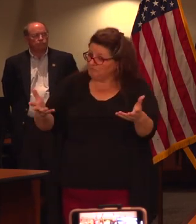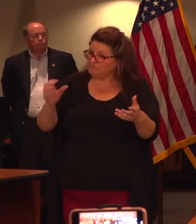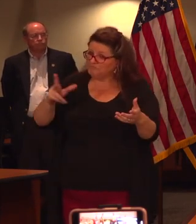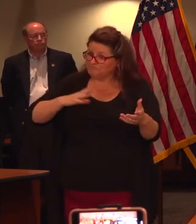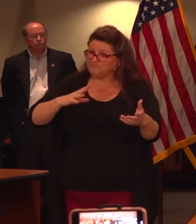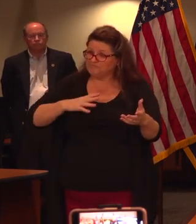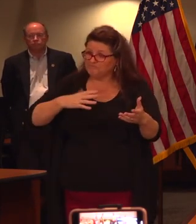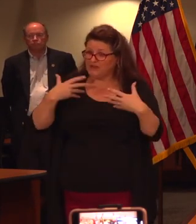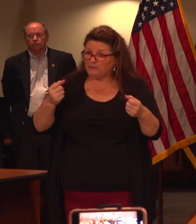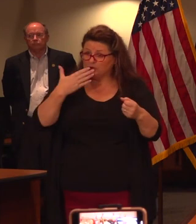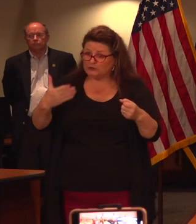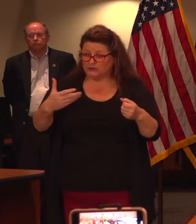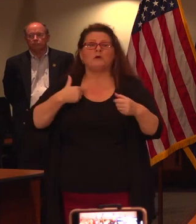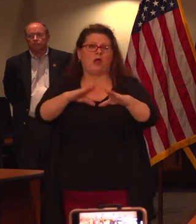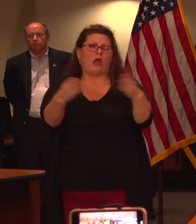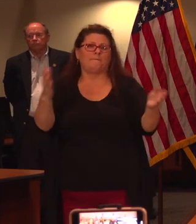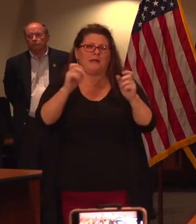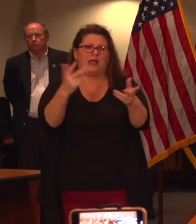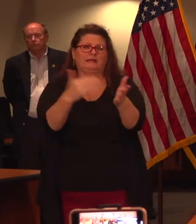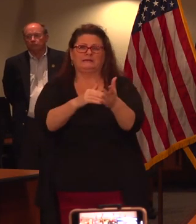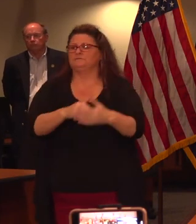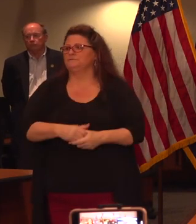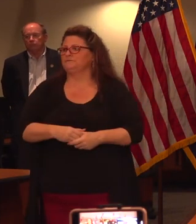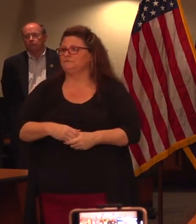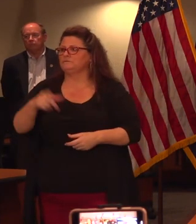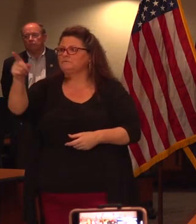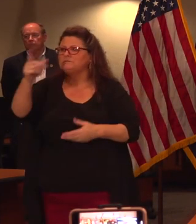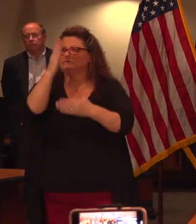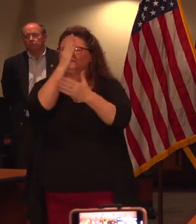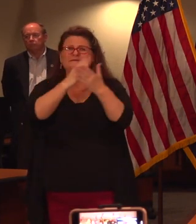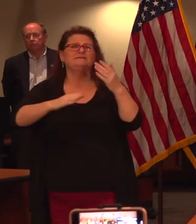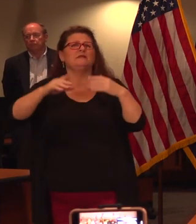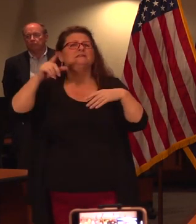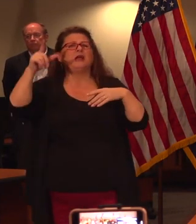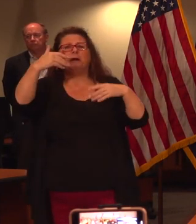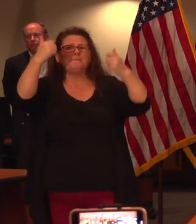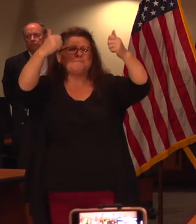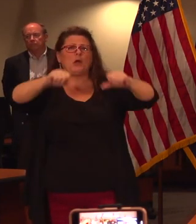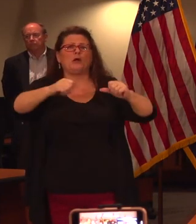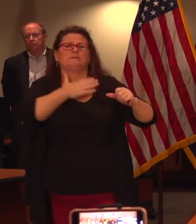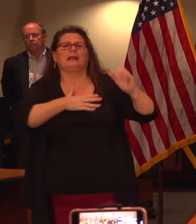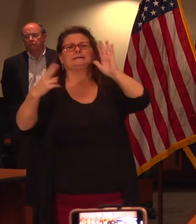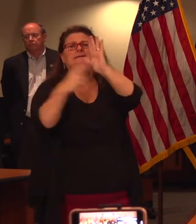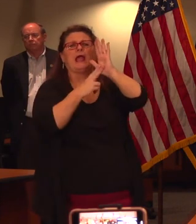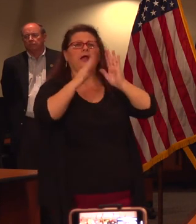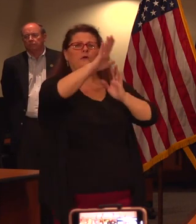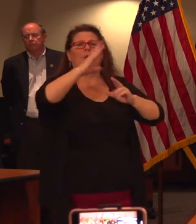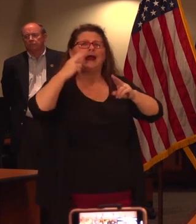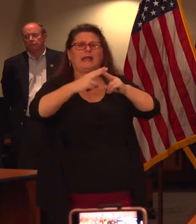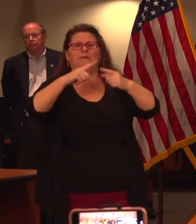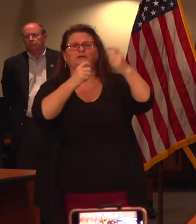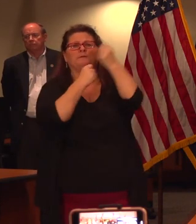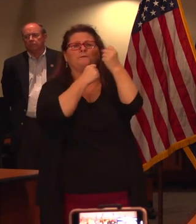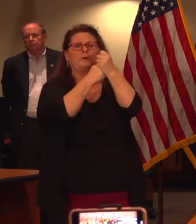healthy activity. Yes, ma'am. Governor, we're seeing some petitions online for hair salons and some of these businesses that would like to reopen and do one client